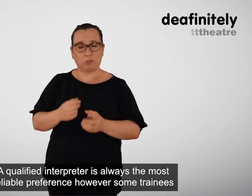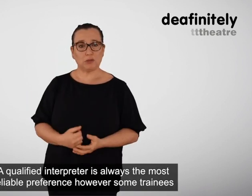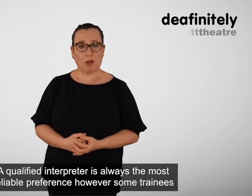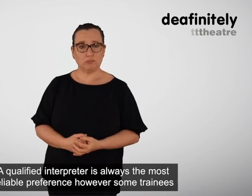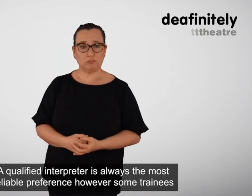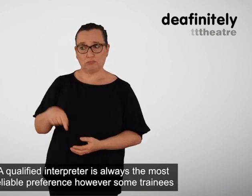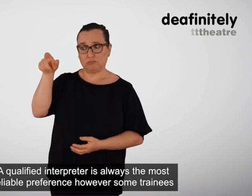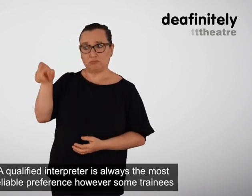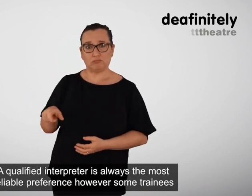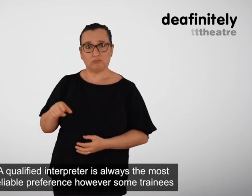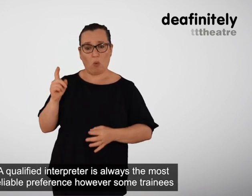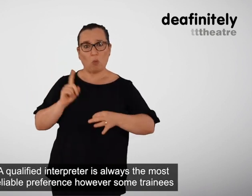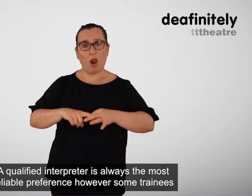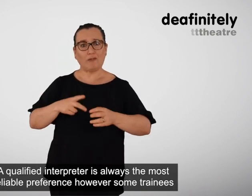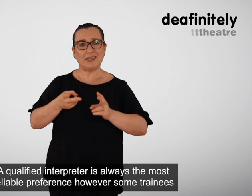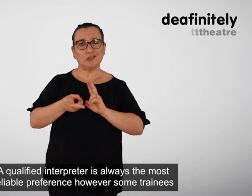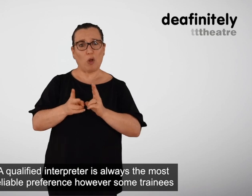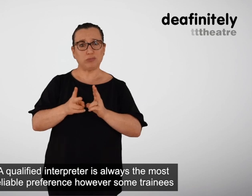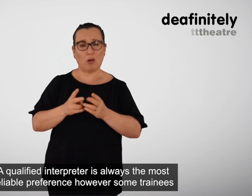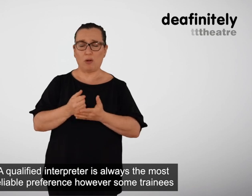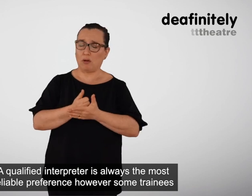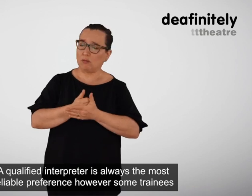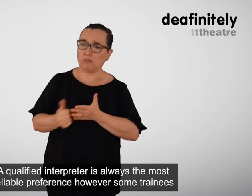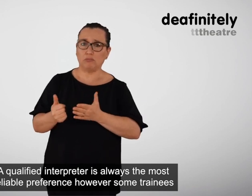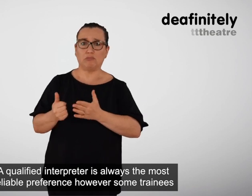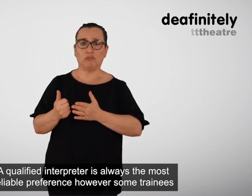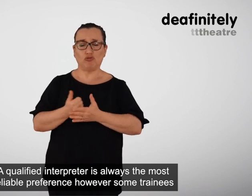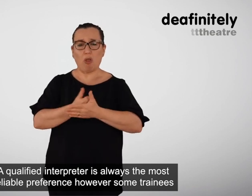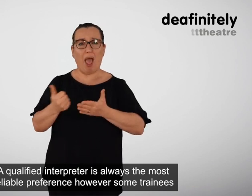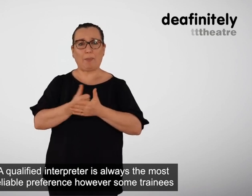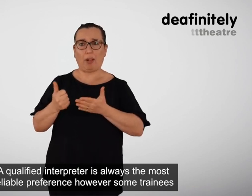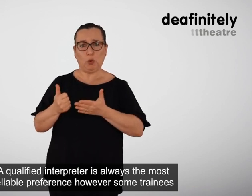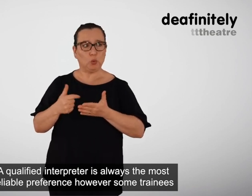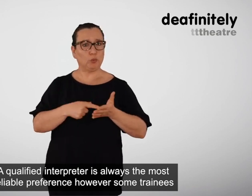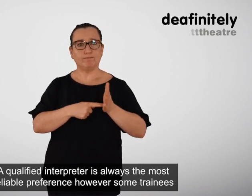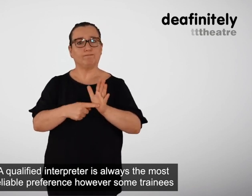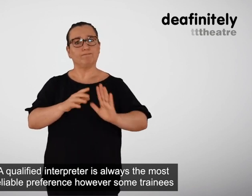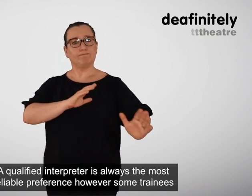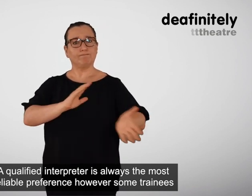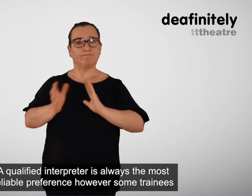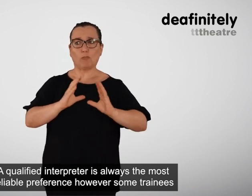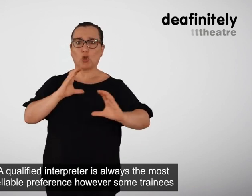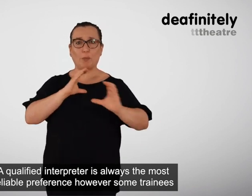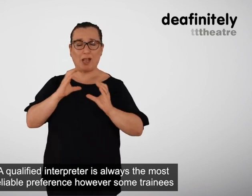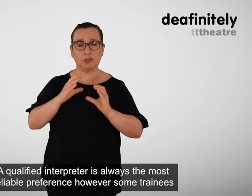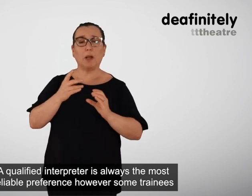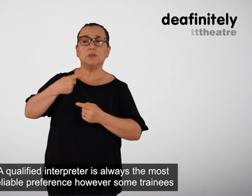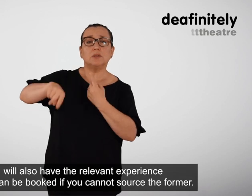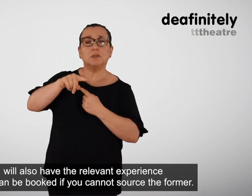A qualified interpreter is always the most reliable preference. However, some trainees will also